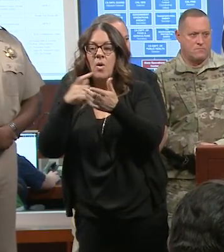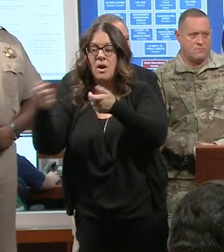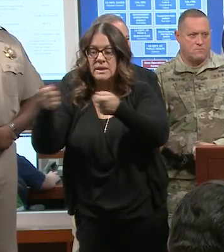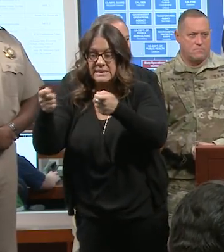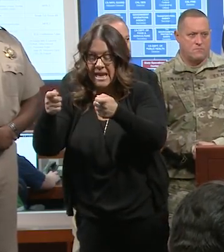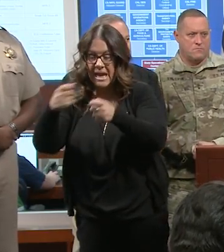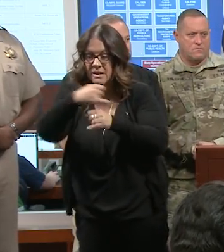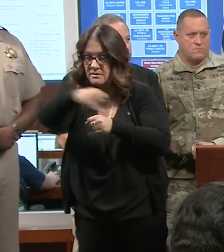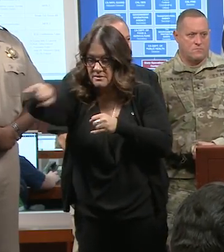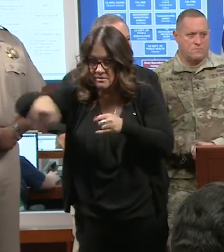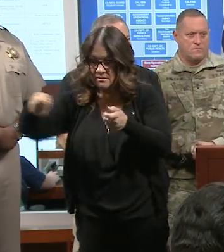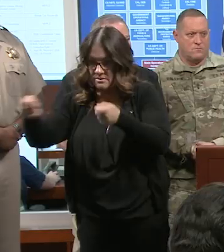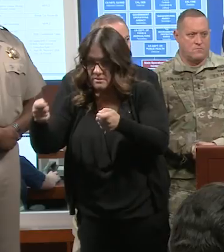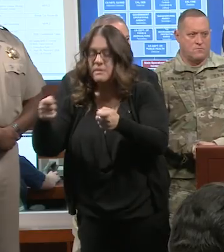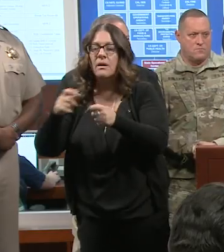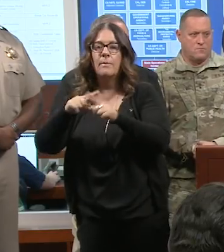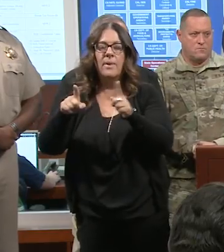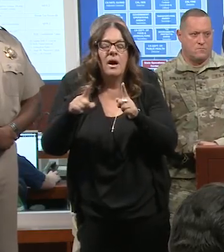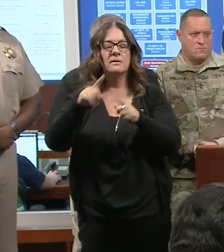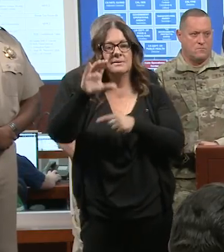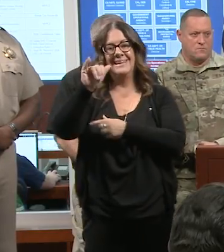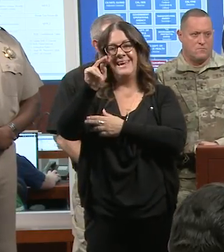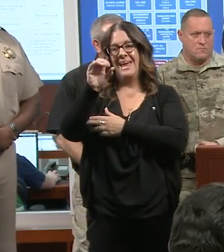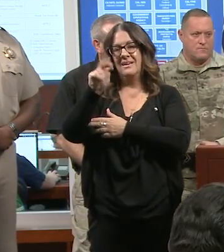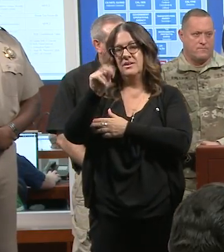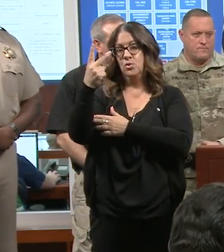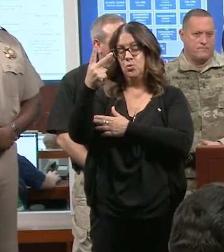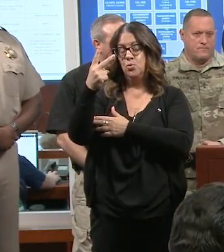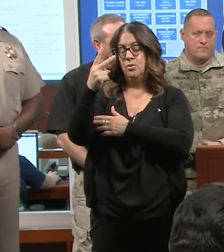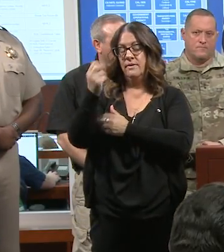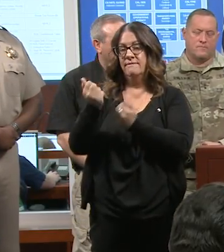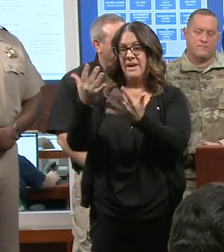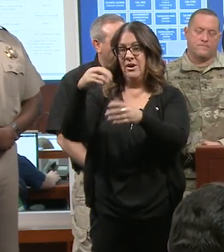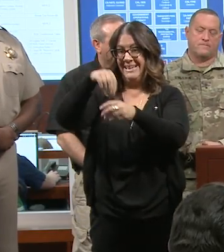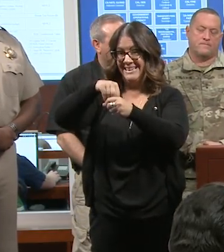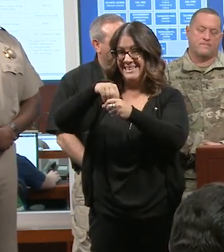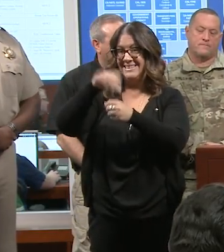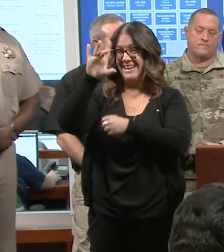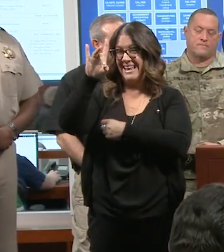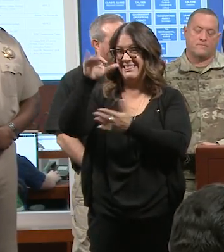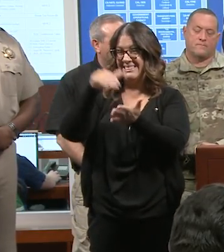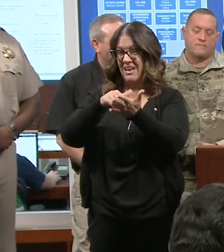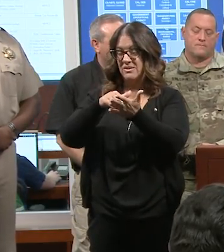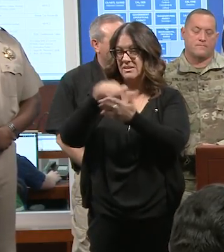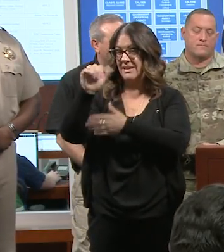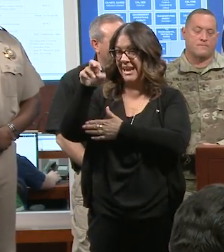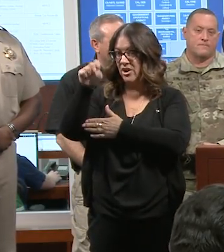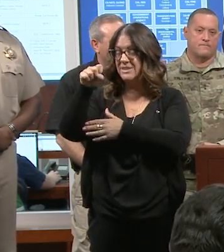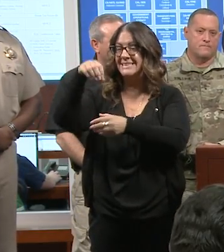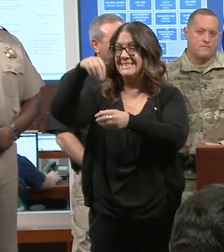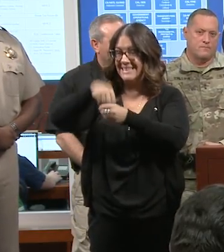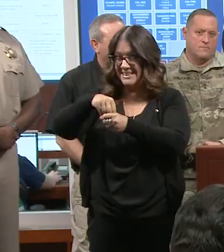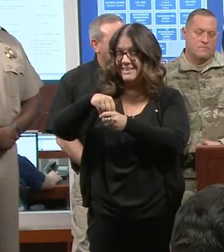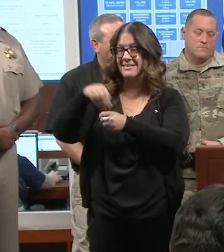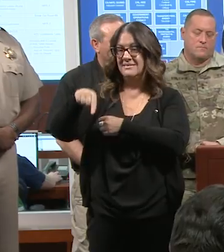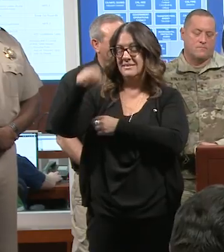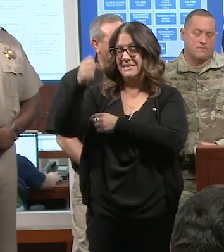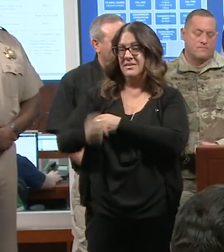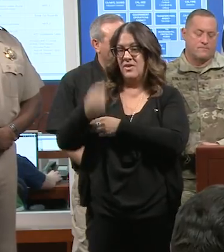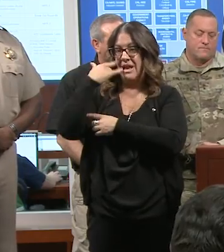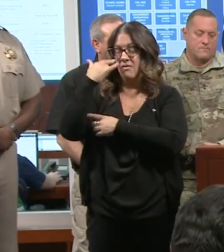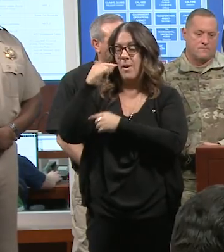critical fires. The Canyon 2 fire in Orange County is 8,000 acres this morning, but the containment is coming up very